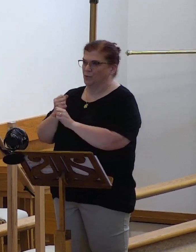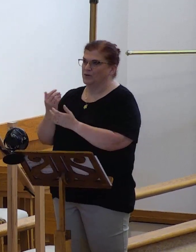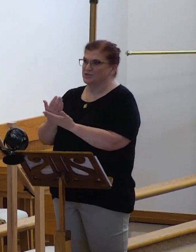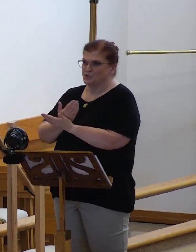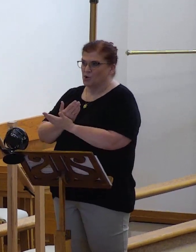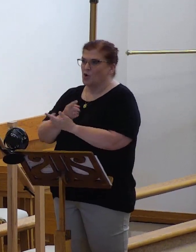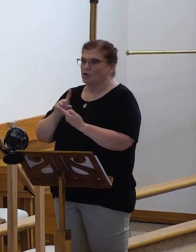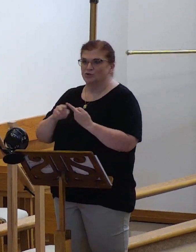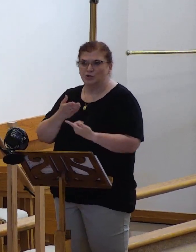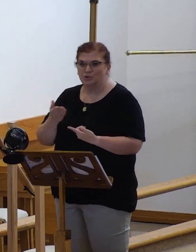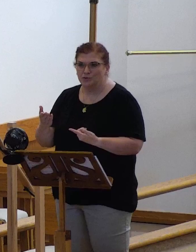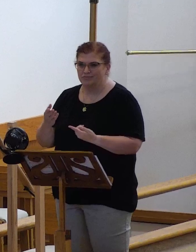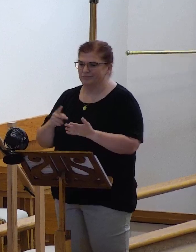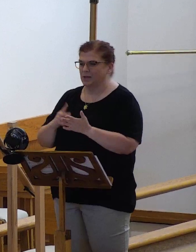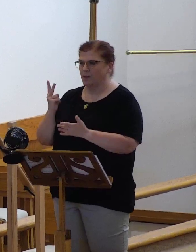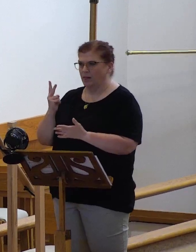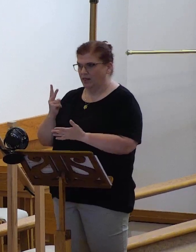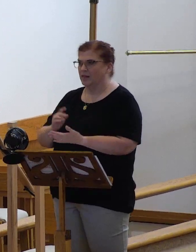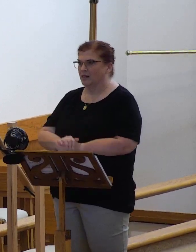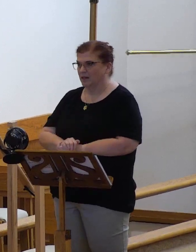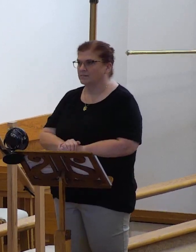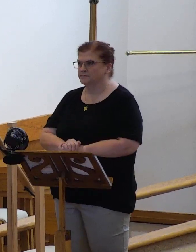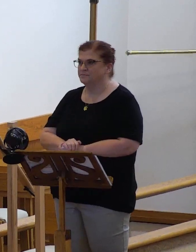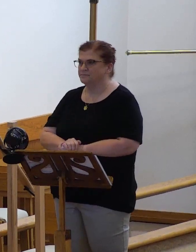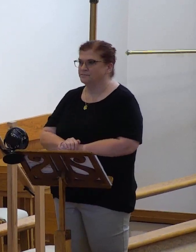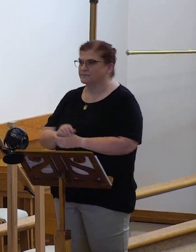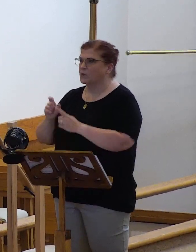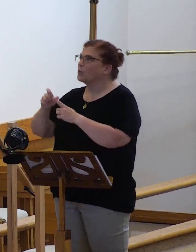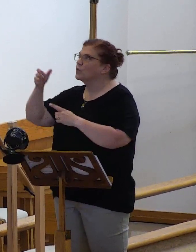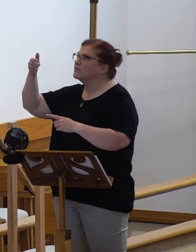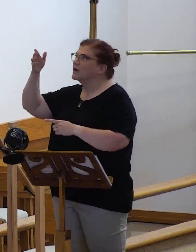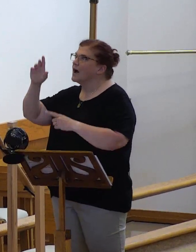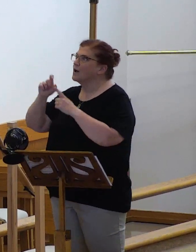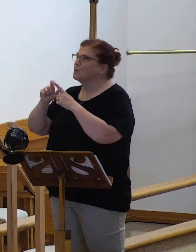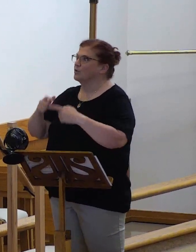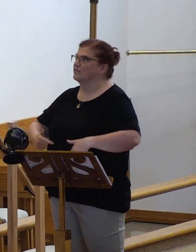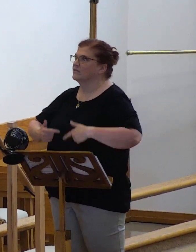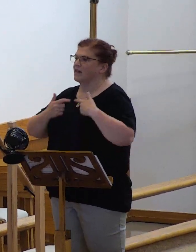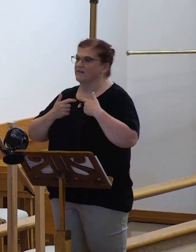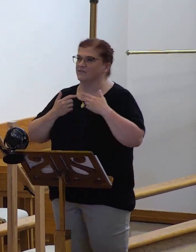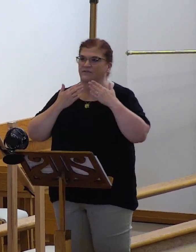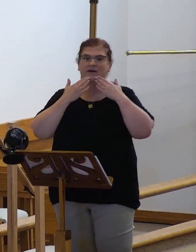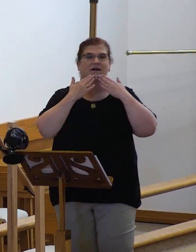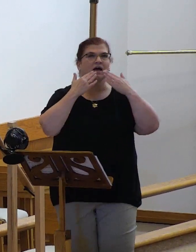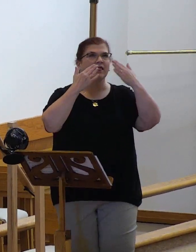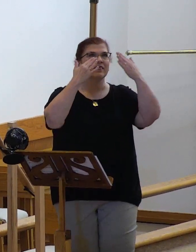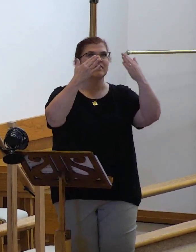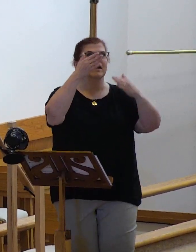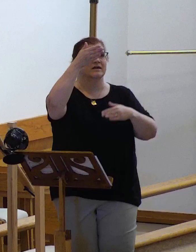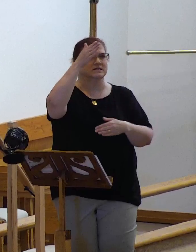restore to you double. Word of God, word of life.